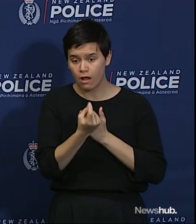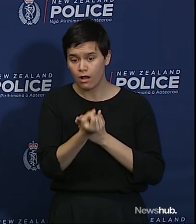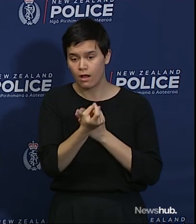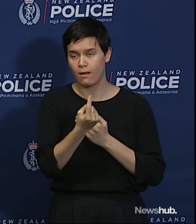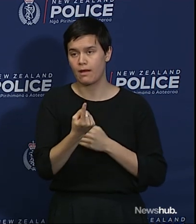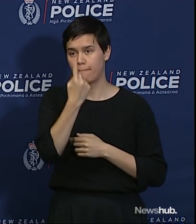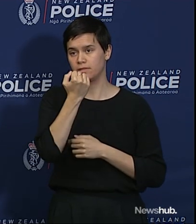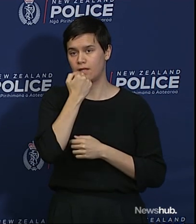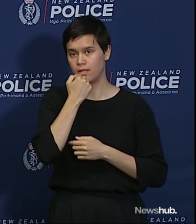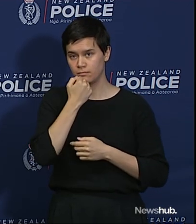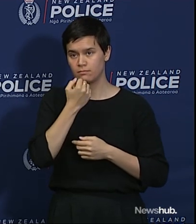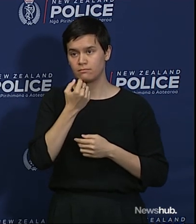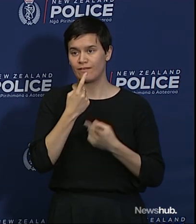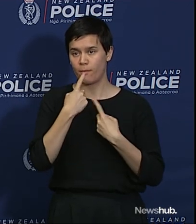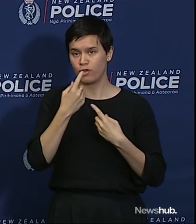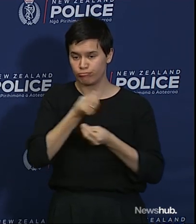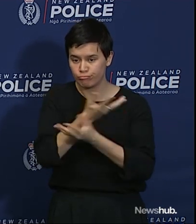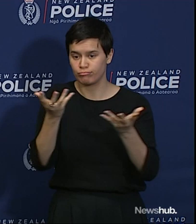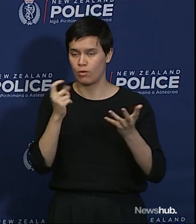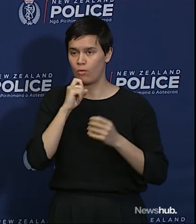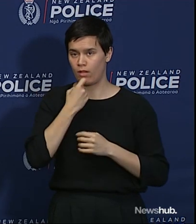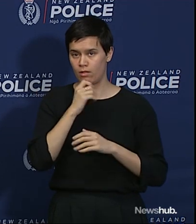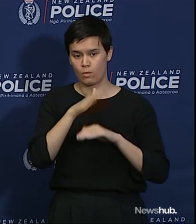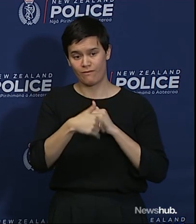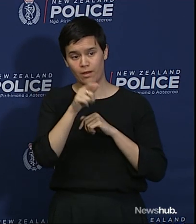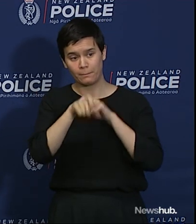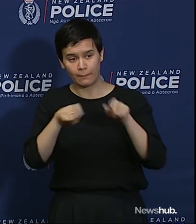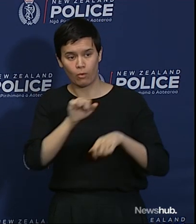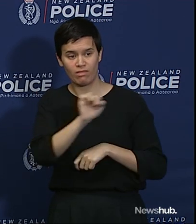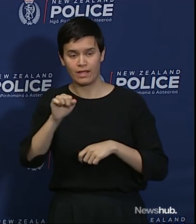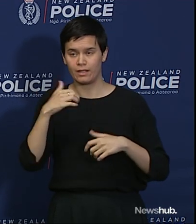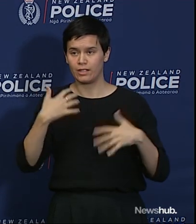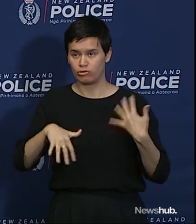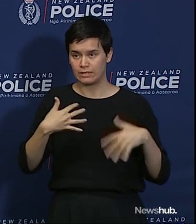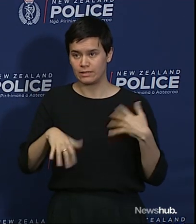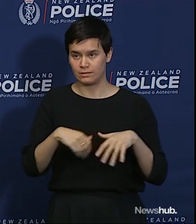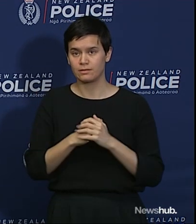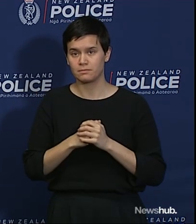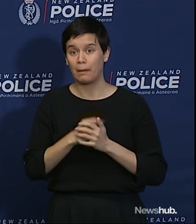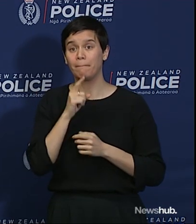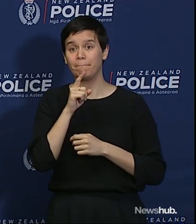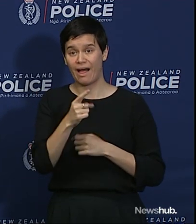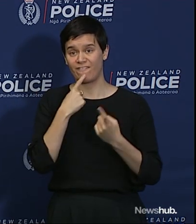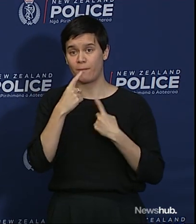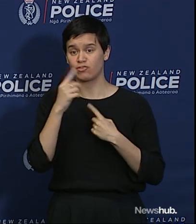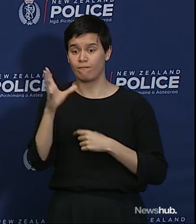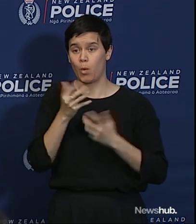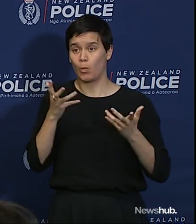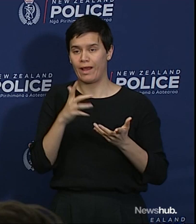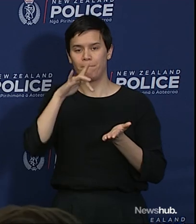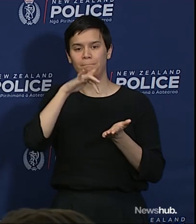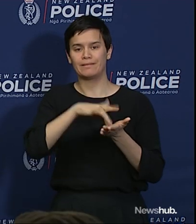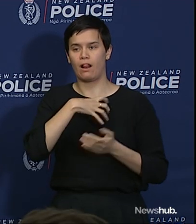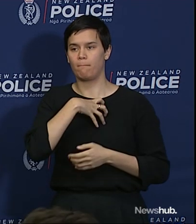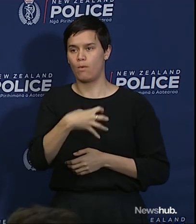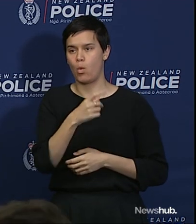and disposition of those who are injured, and that will be led out of Middlemore Hospital, the National Burns Unit, as we have now activated